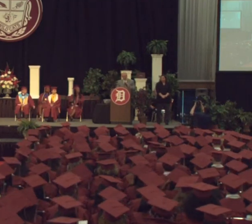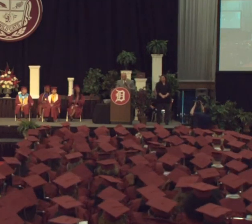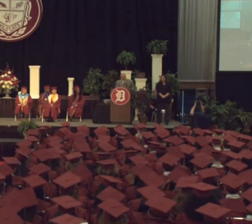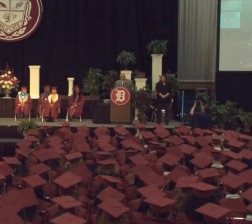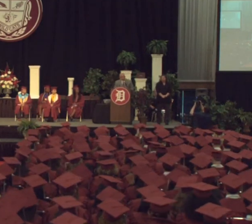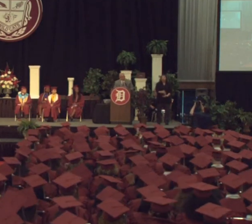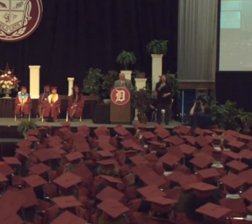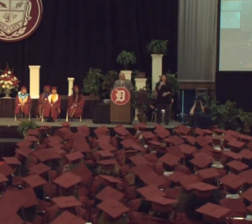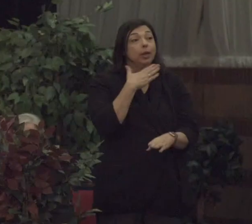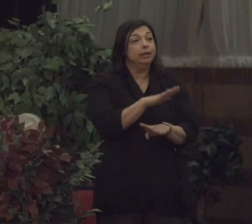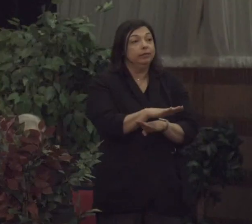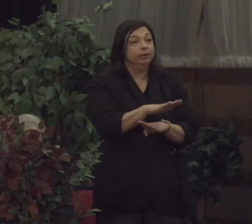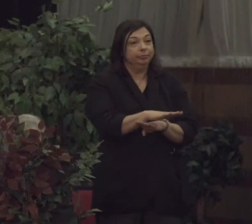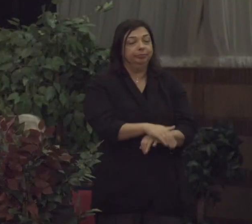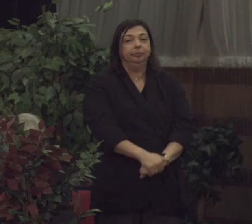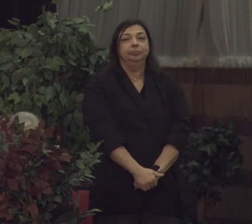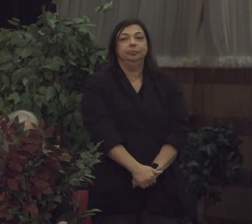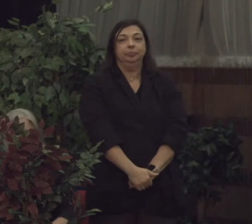Good evening.